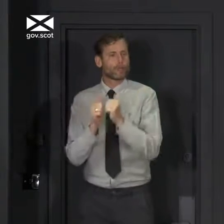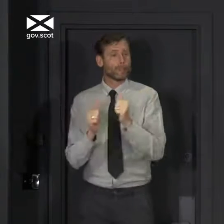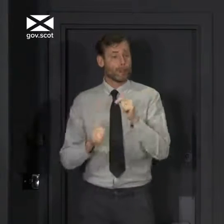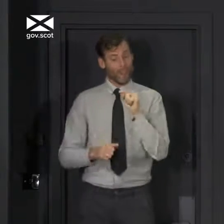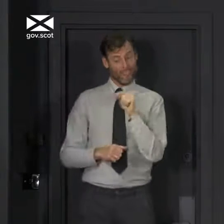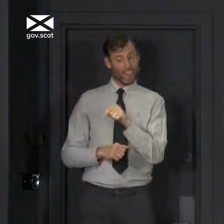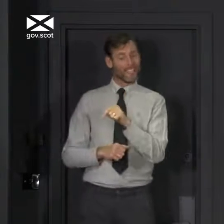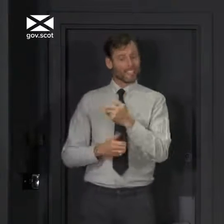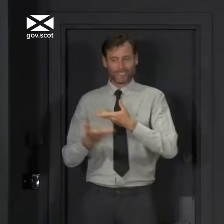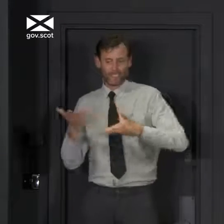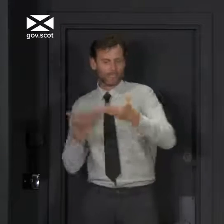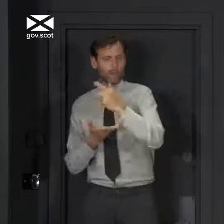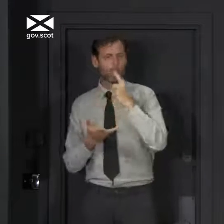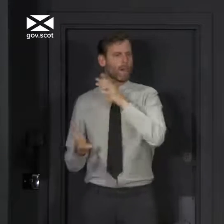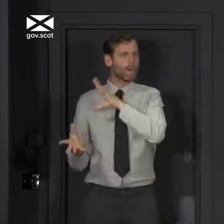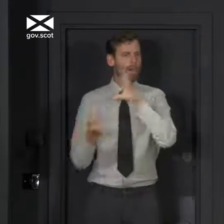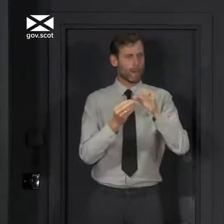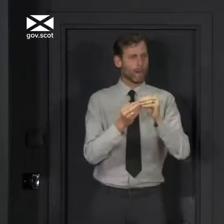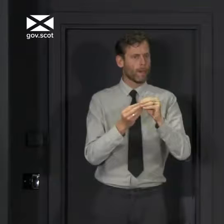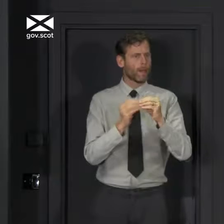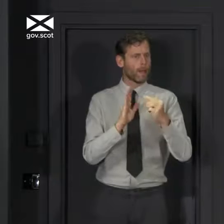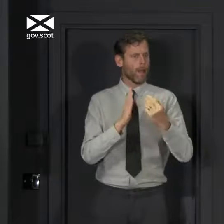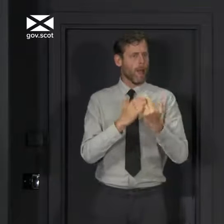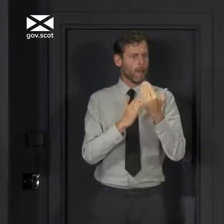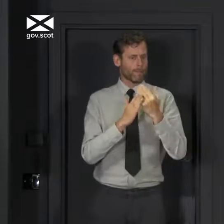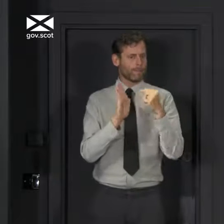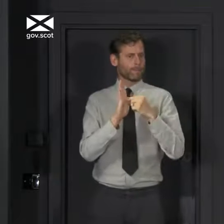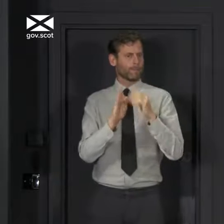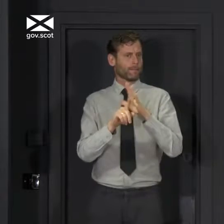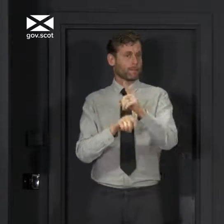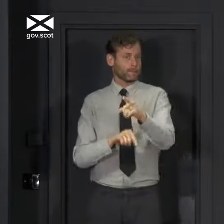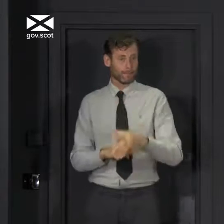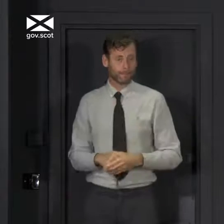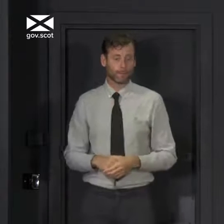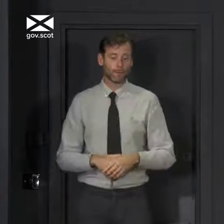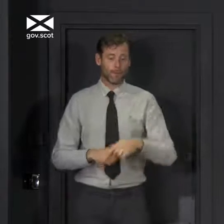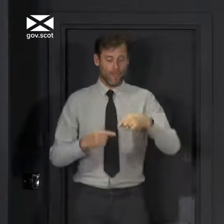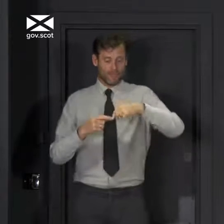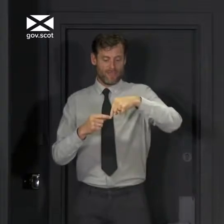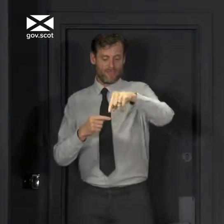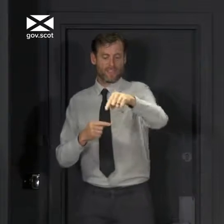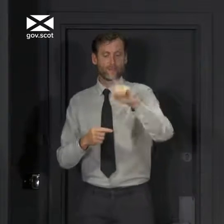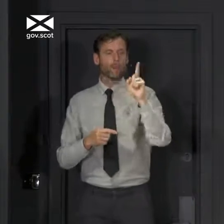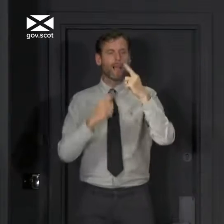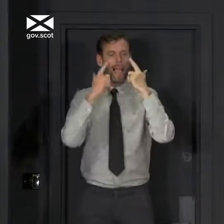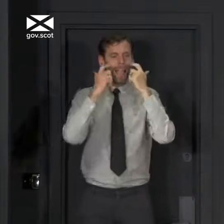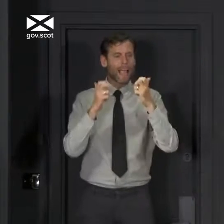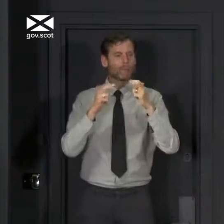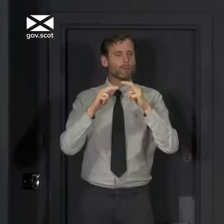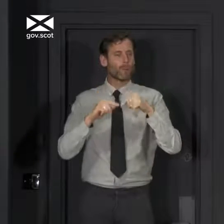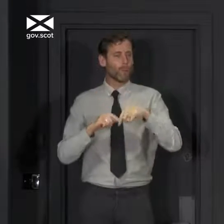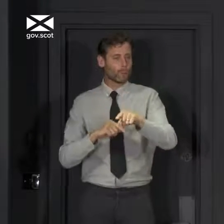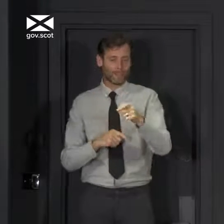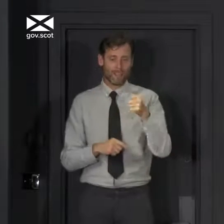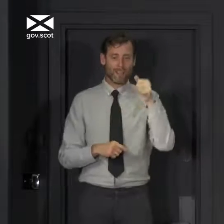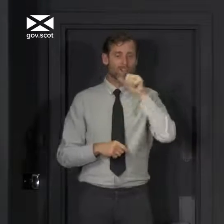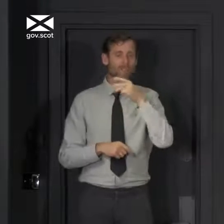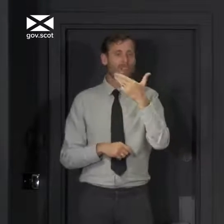final issue I want to talk about is Carers Week. There are approximately 690,000 people in